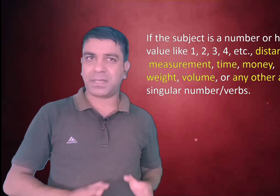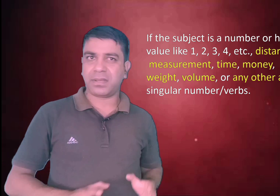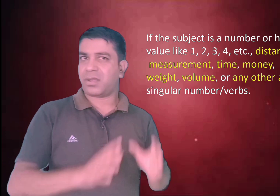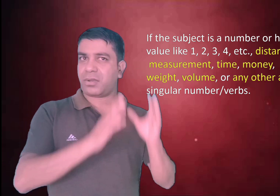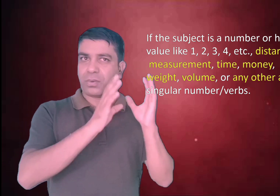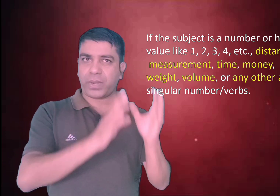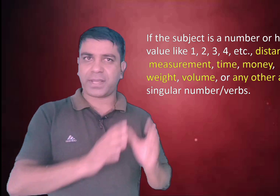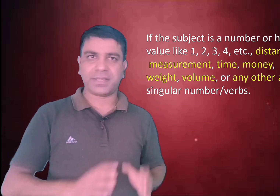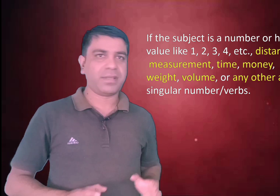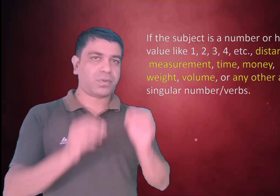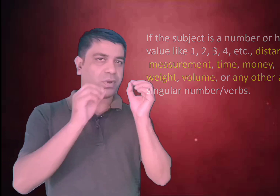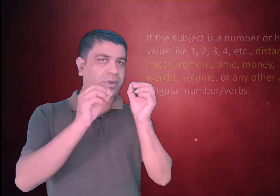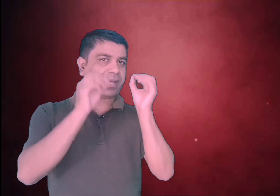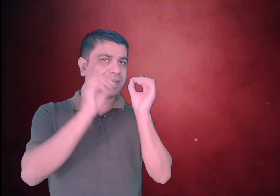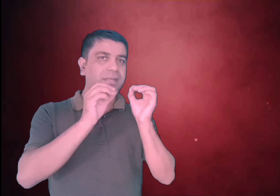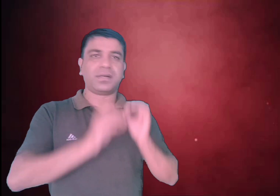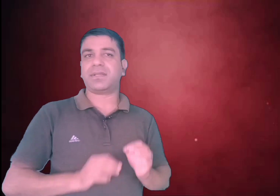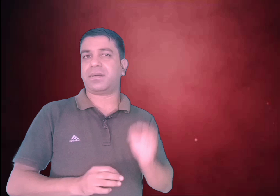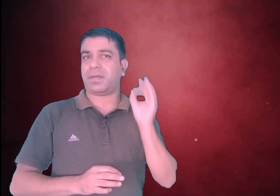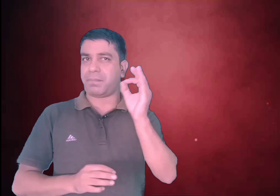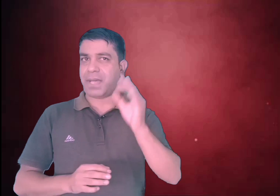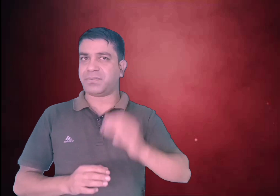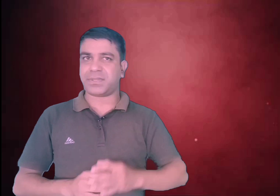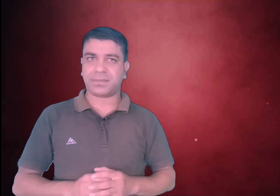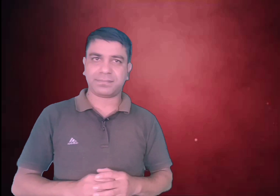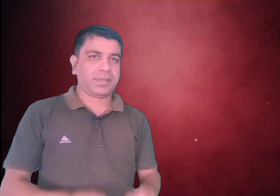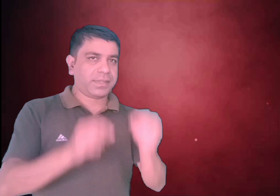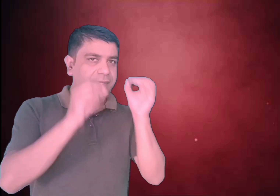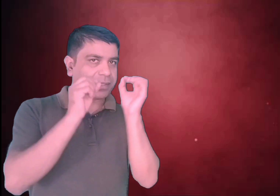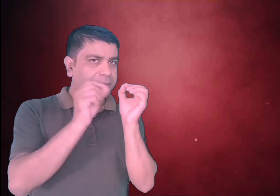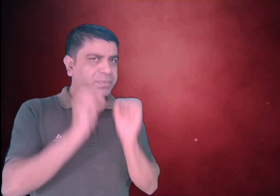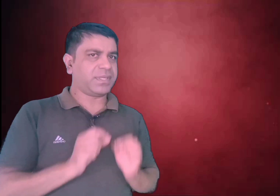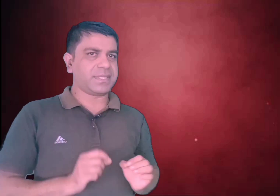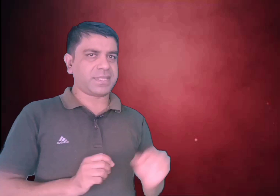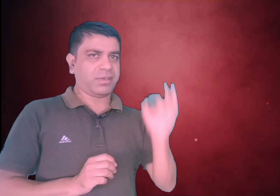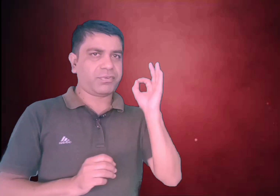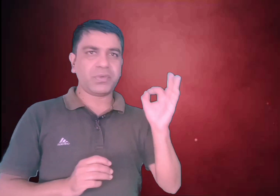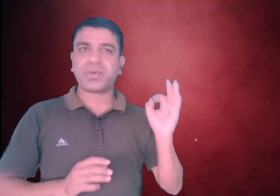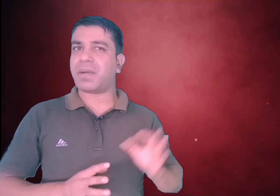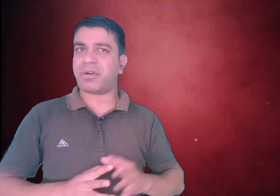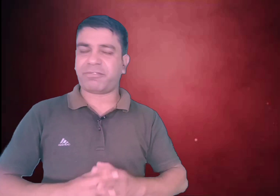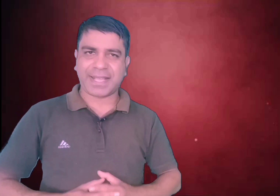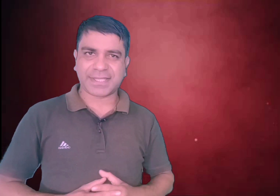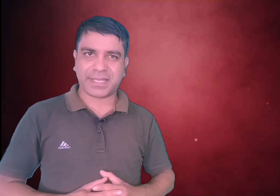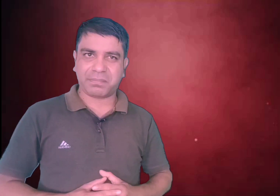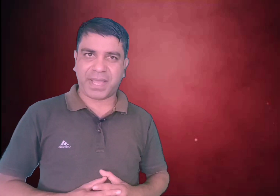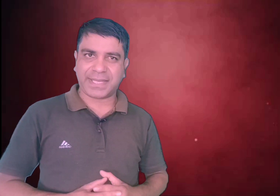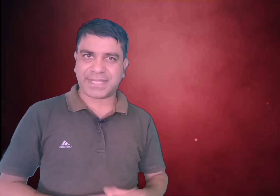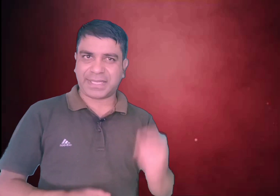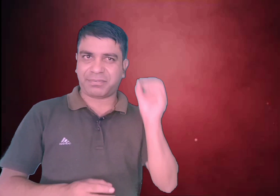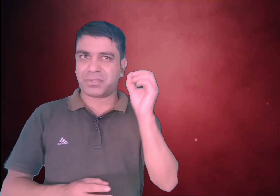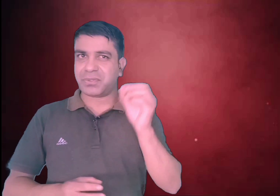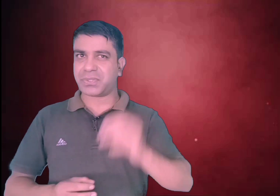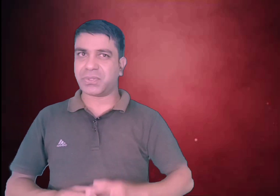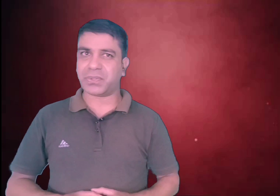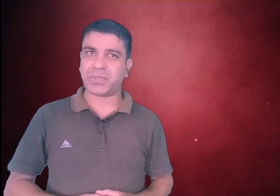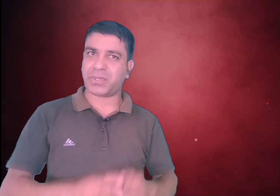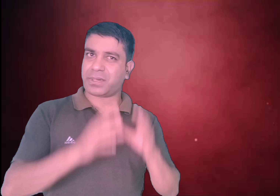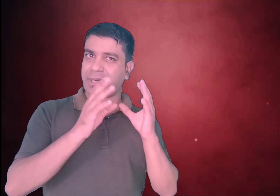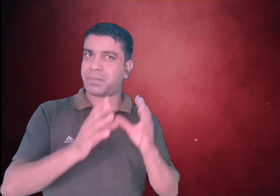money, weight, or any other amount. Keep these few grammar facts in mind, and if you do so, your